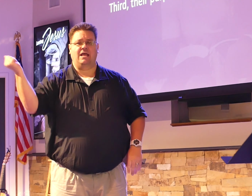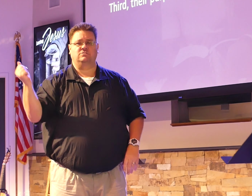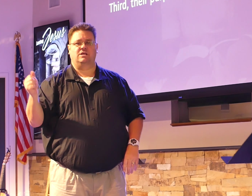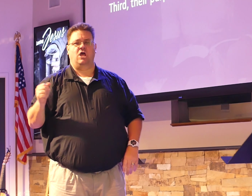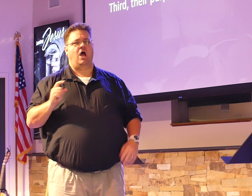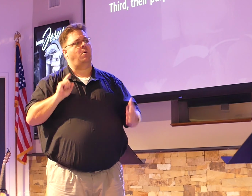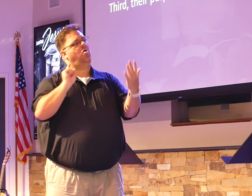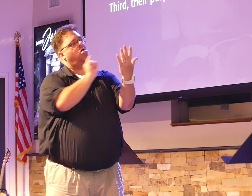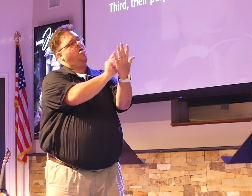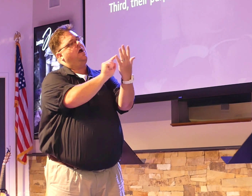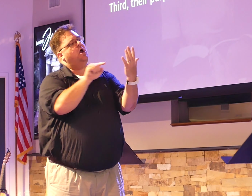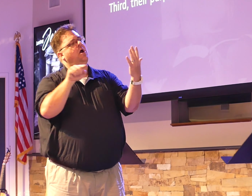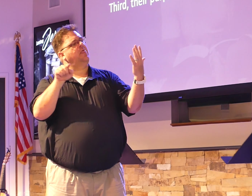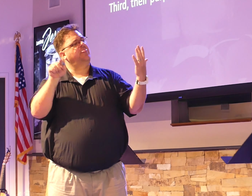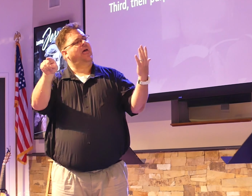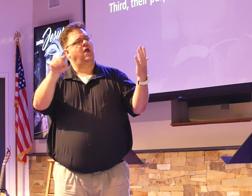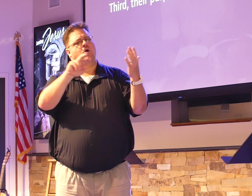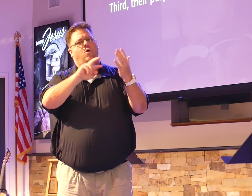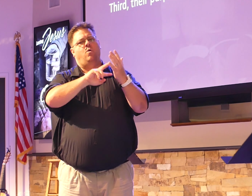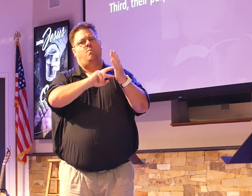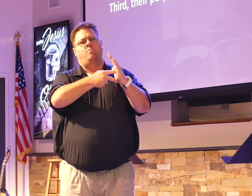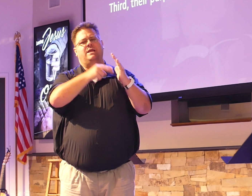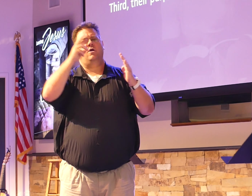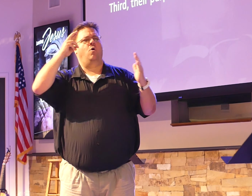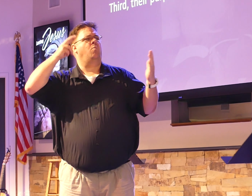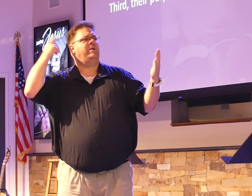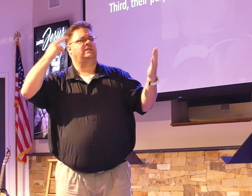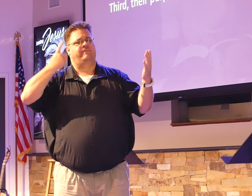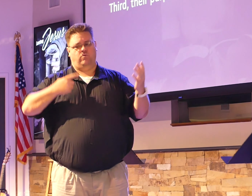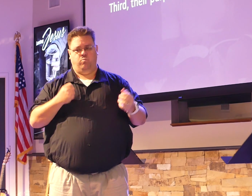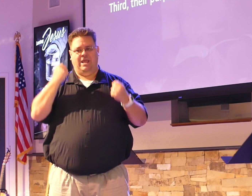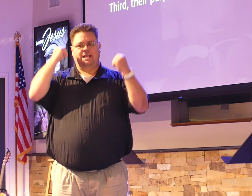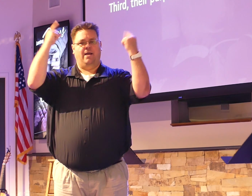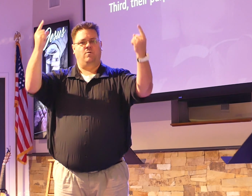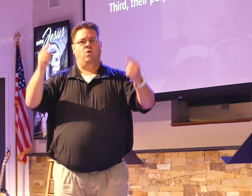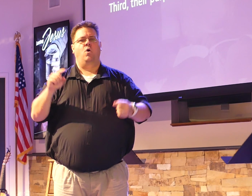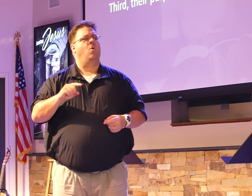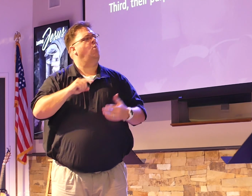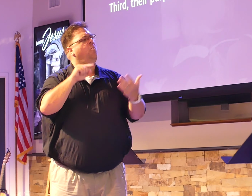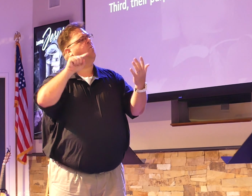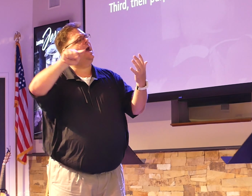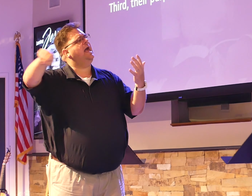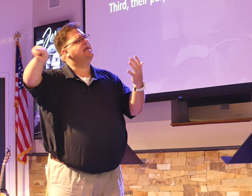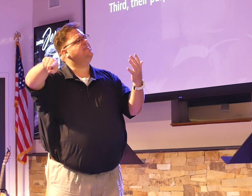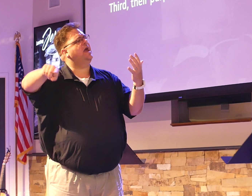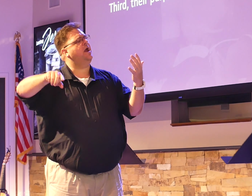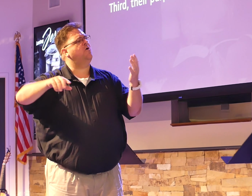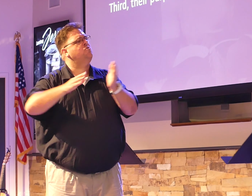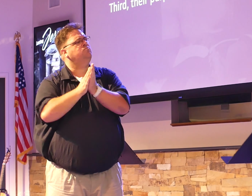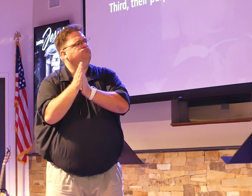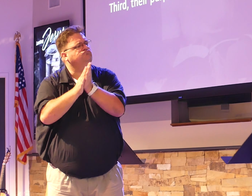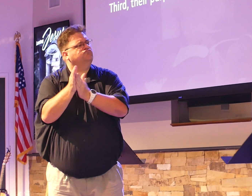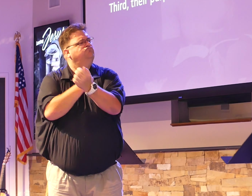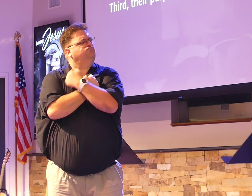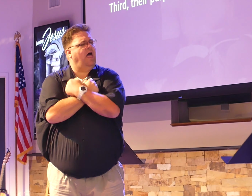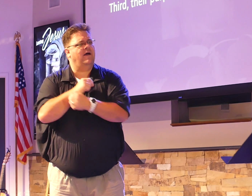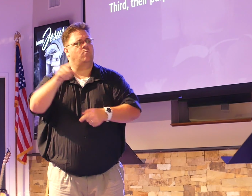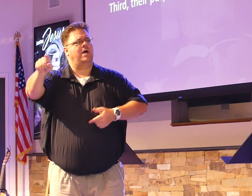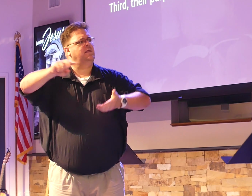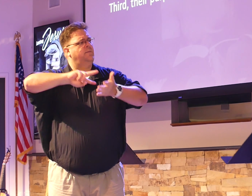reason for getting up every morning? What would they say is your passion? What is the purpose of your life? Look